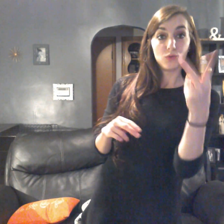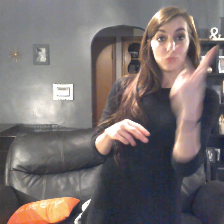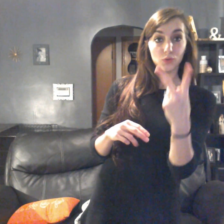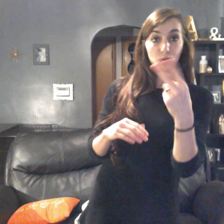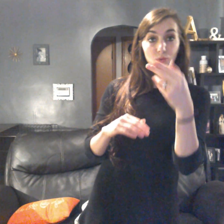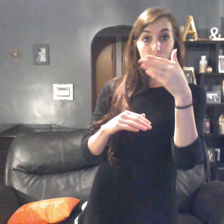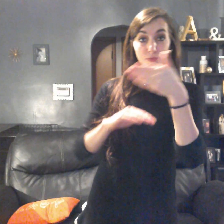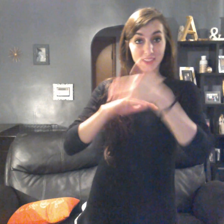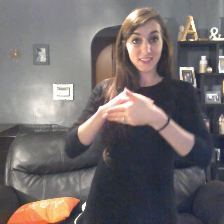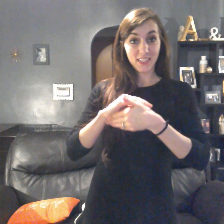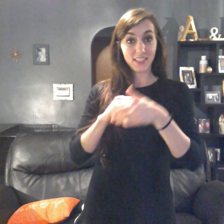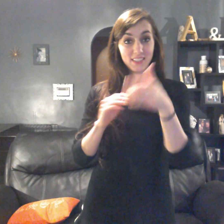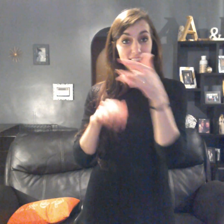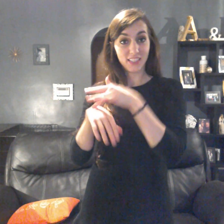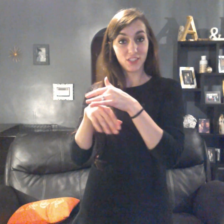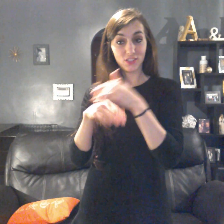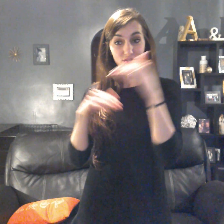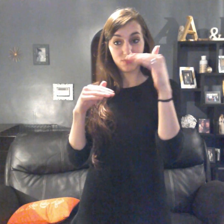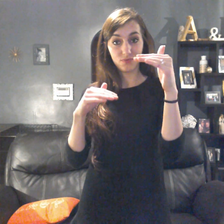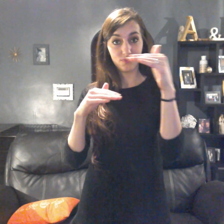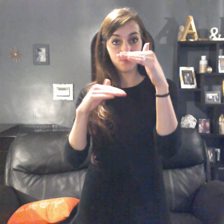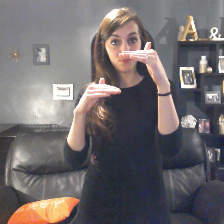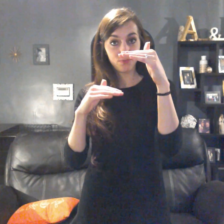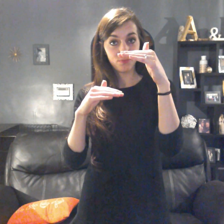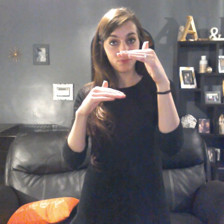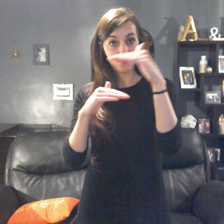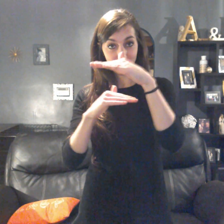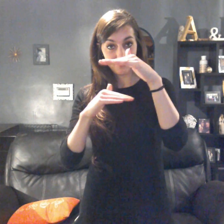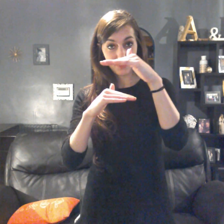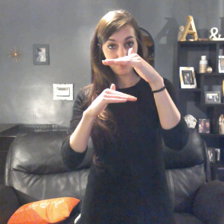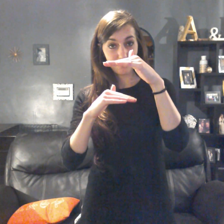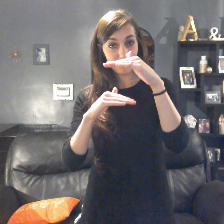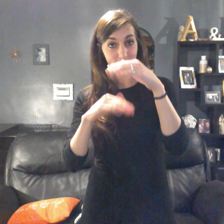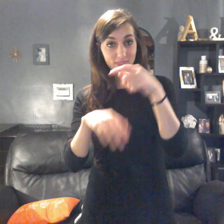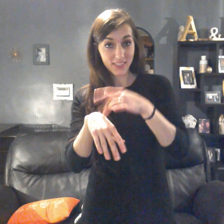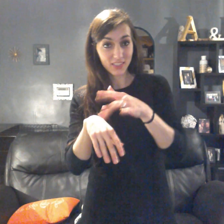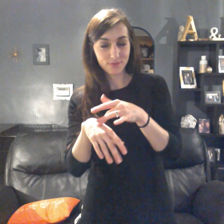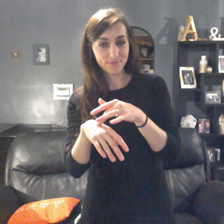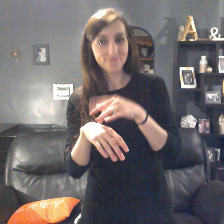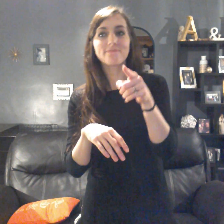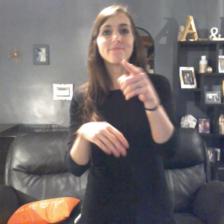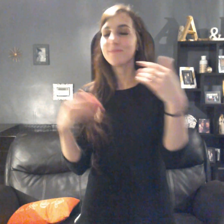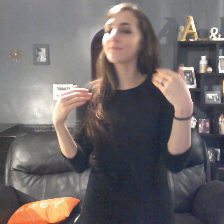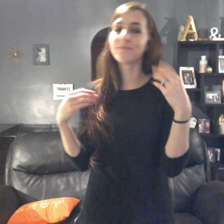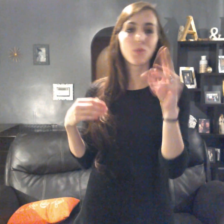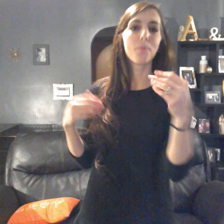Shane? Parallel. It has a pair of parallel sides. What about these 2? If I continue this side, would it